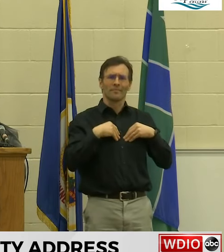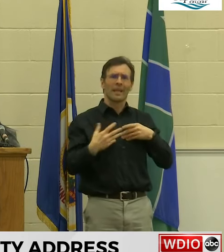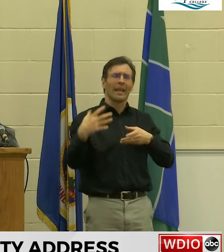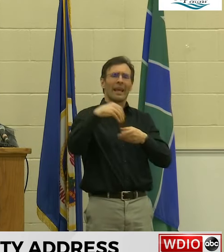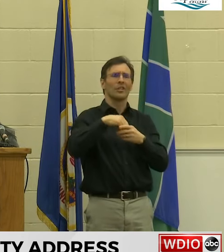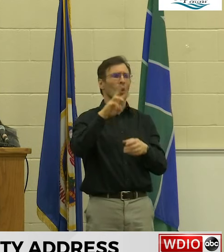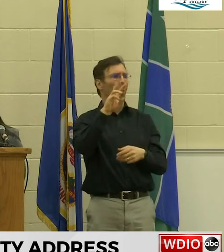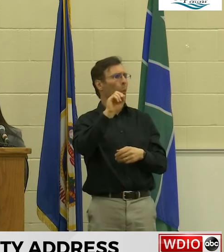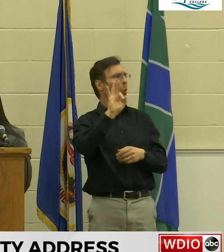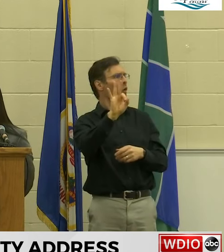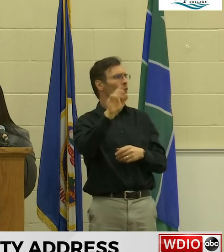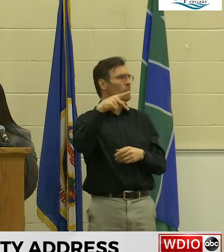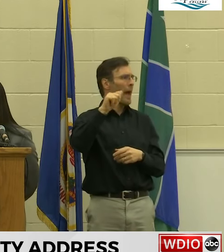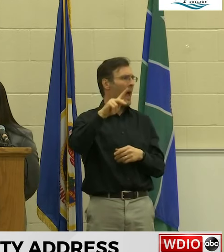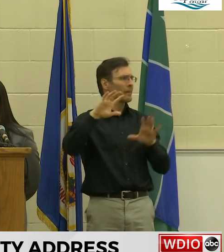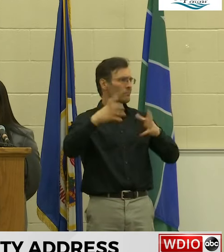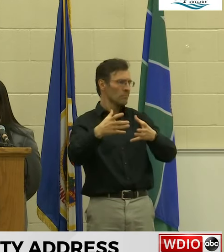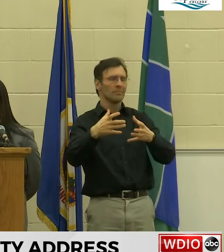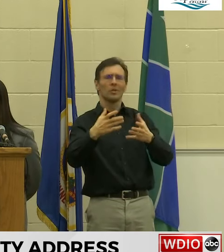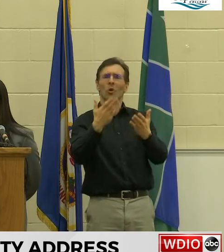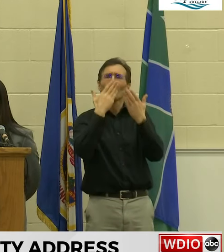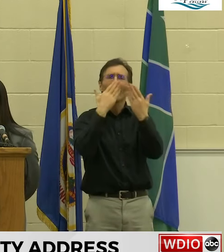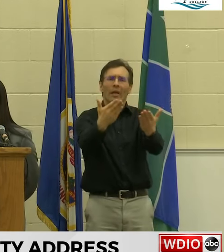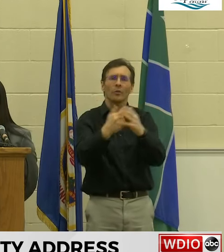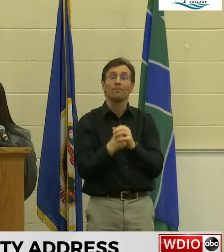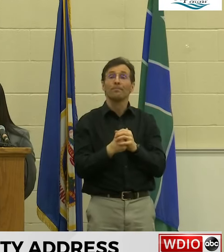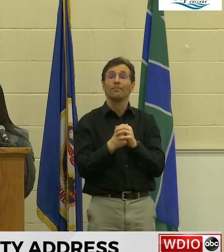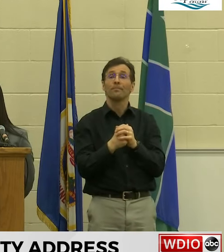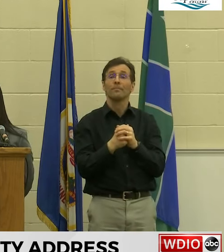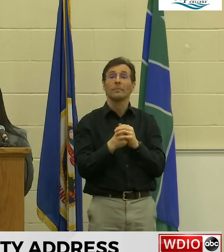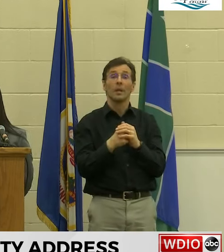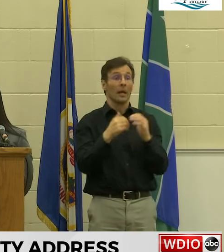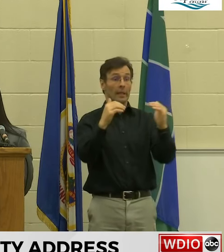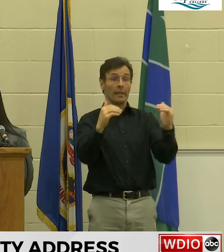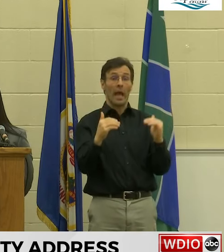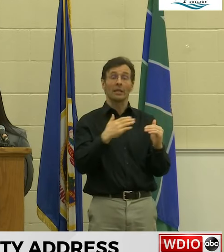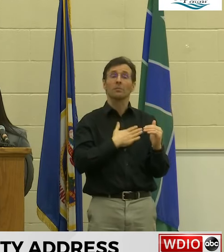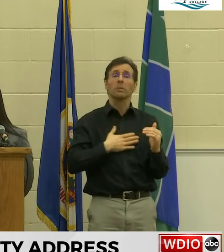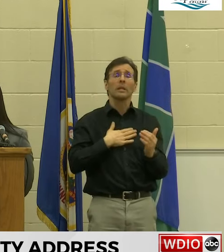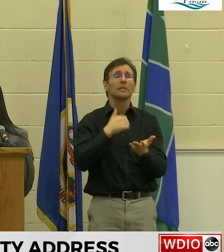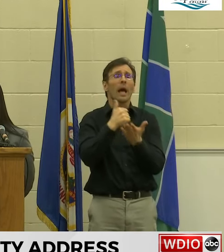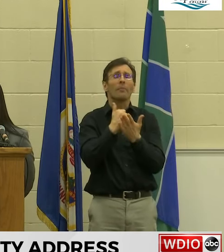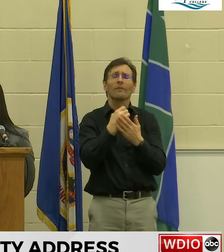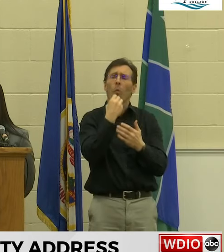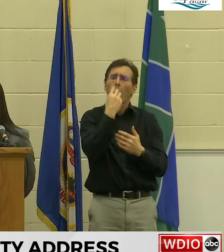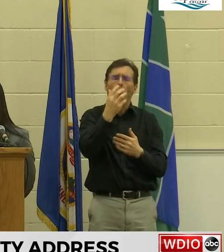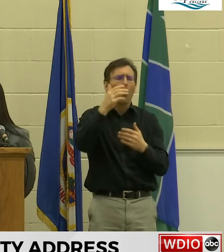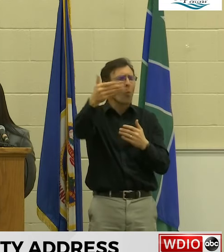your wolf pack. So thank you. Next, please help